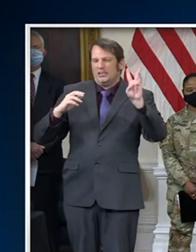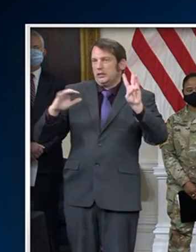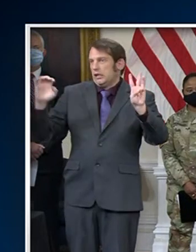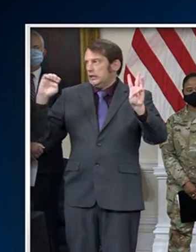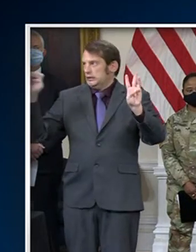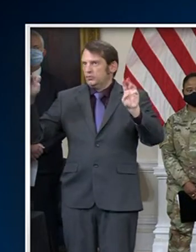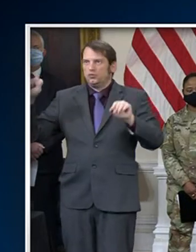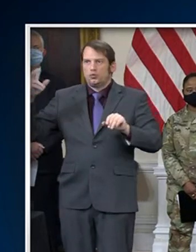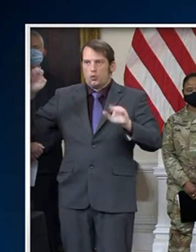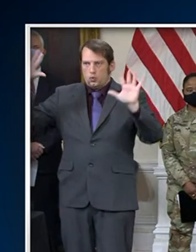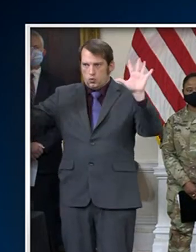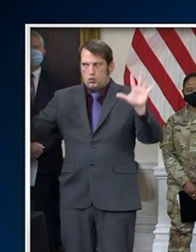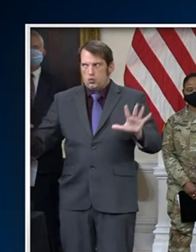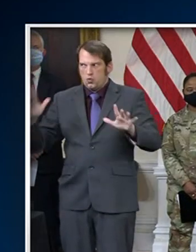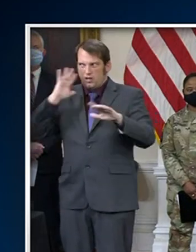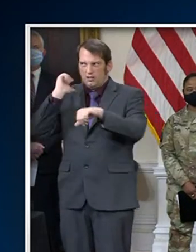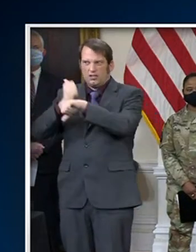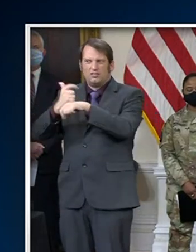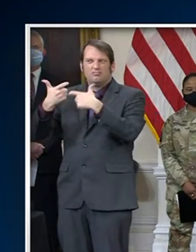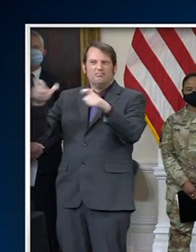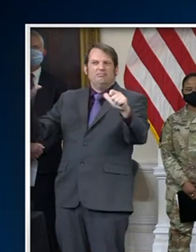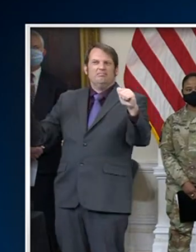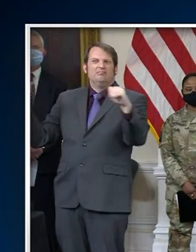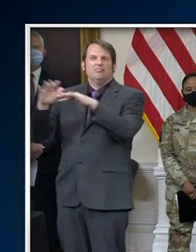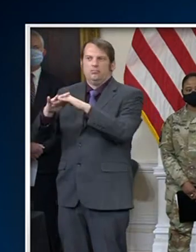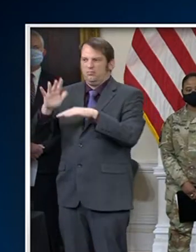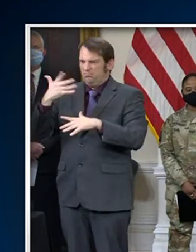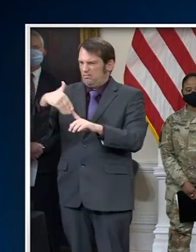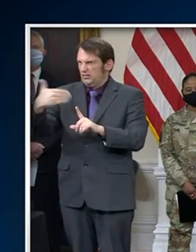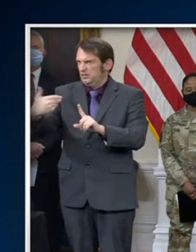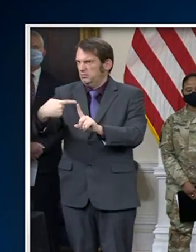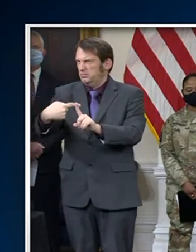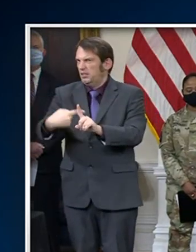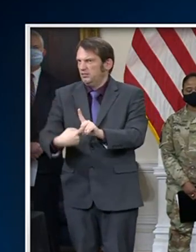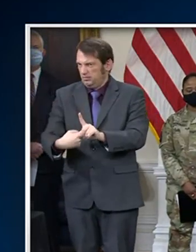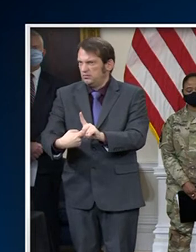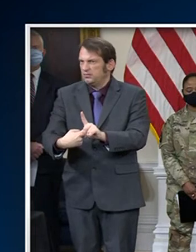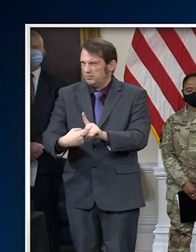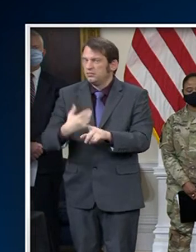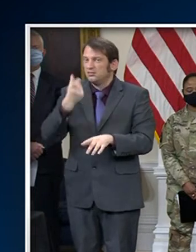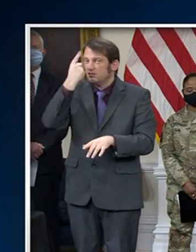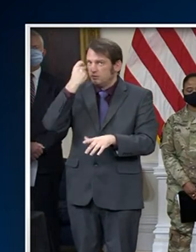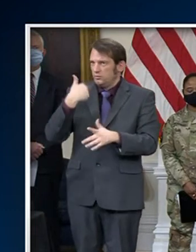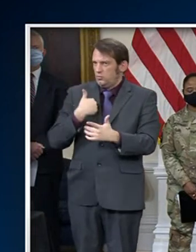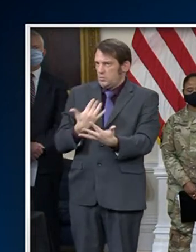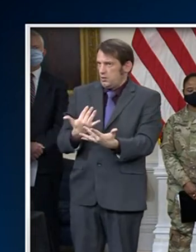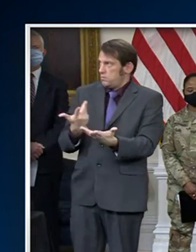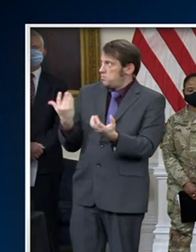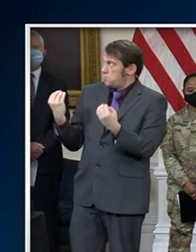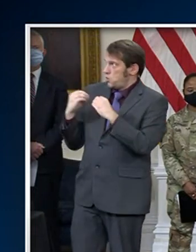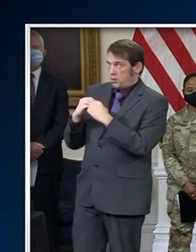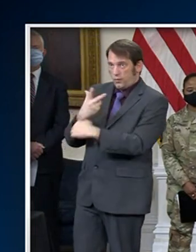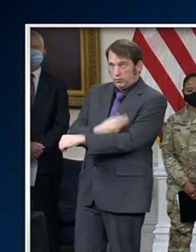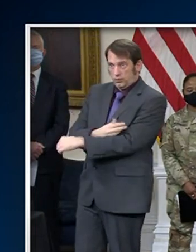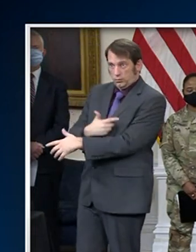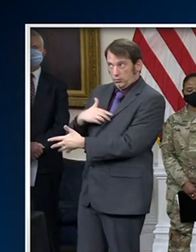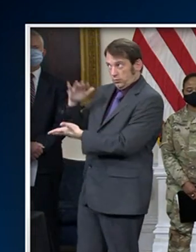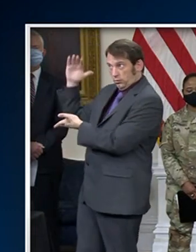open them next month as more vaccines become available to us from the federal government.